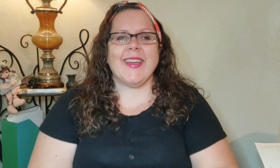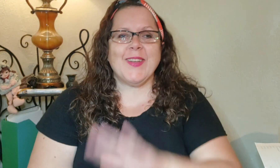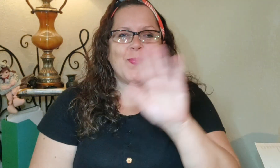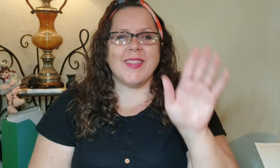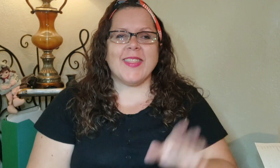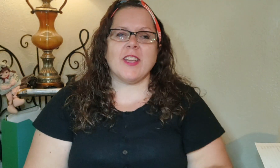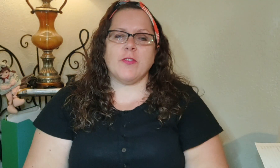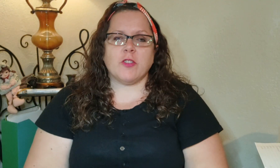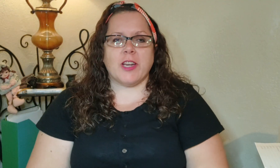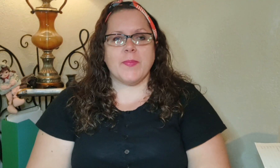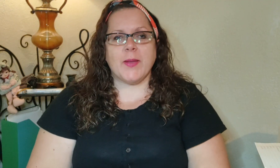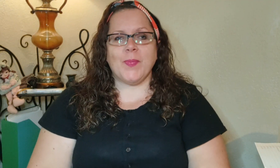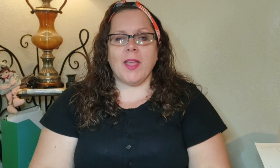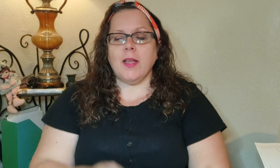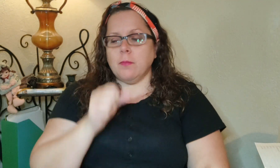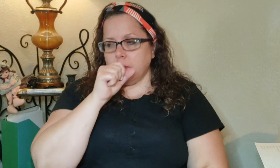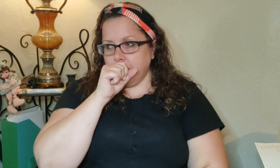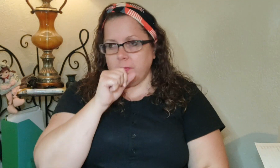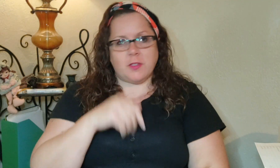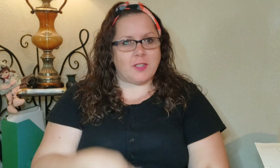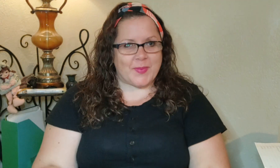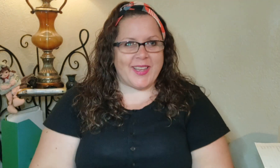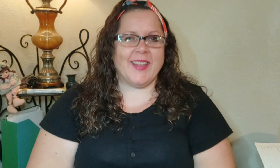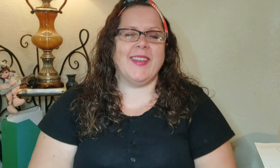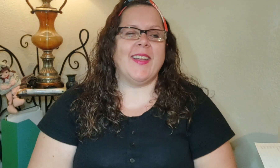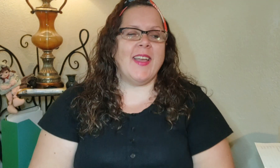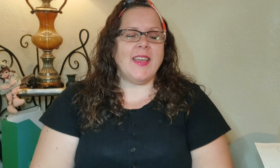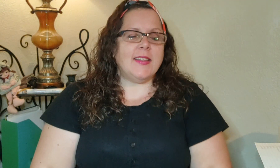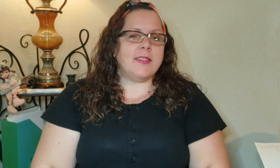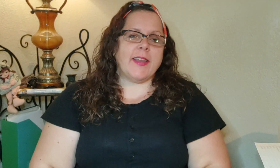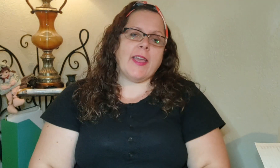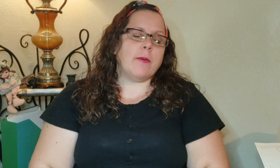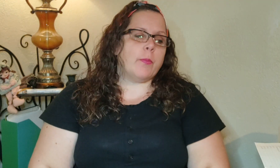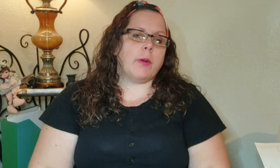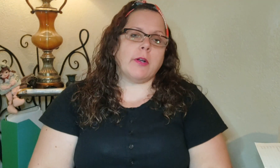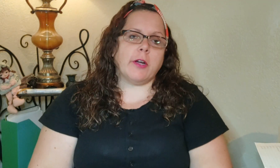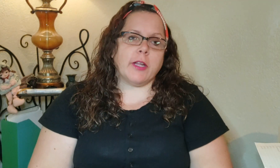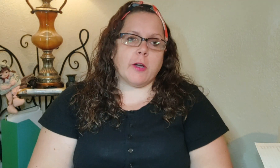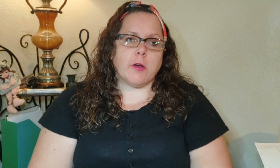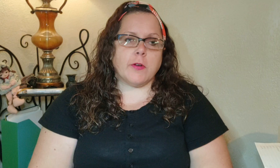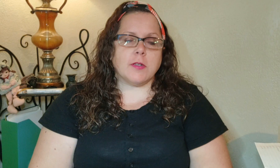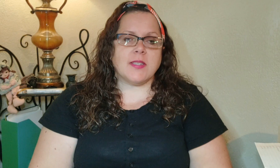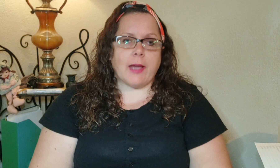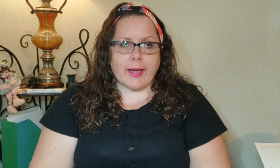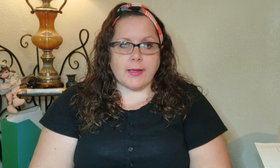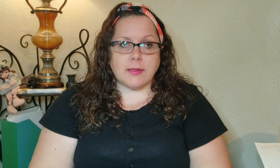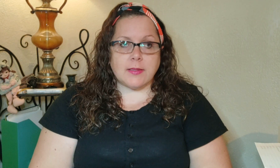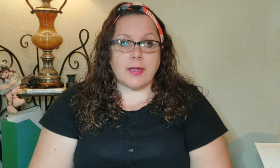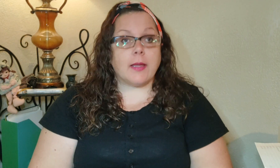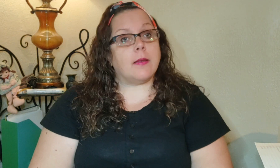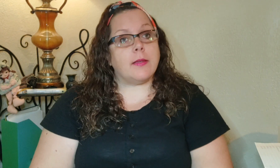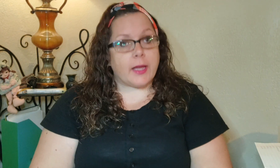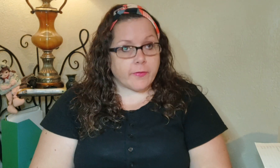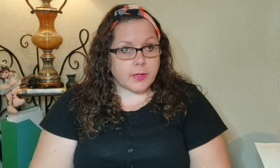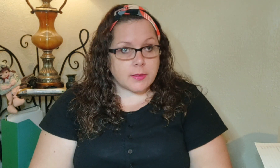Hi, thank you for joining me. Excuse me. Today we are going to go over signs in